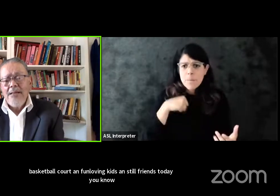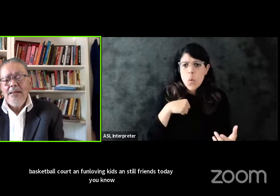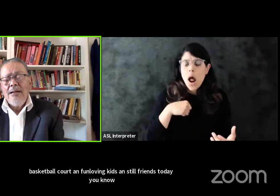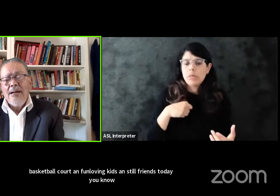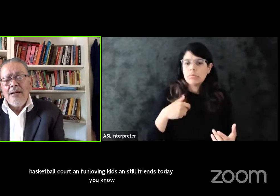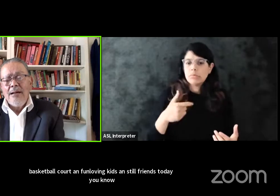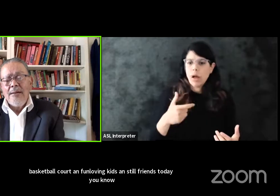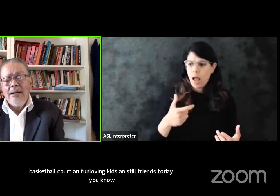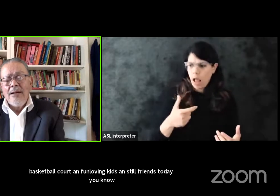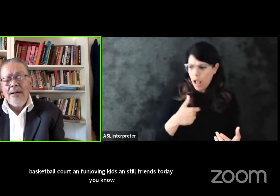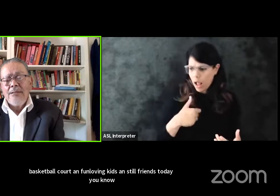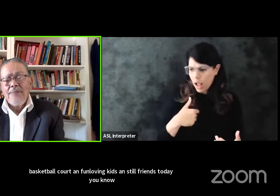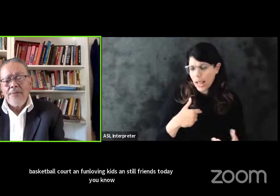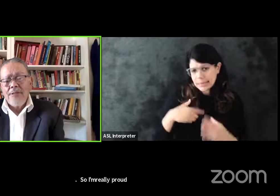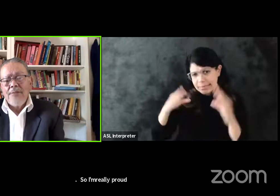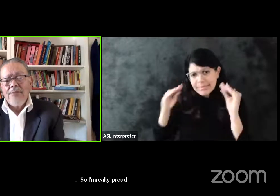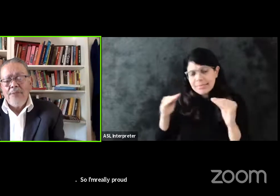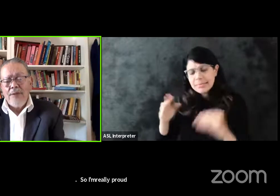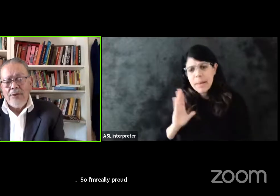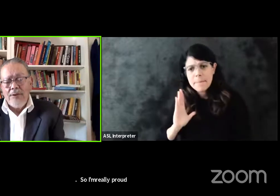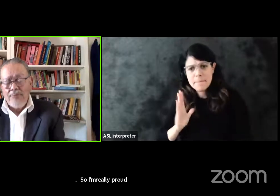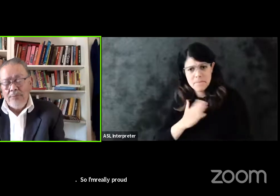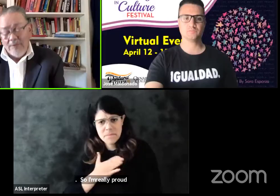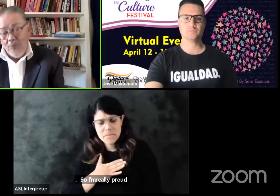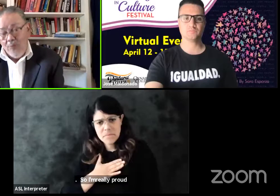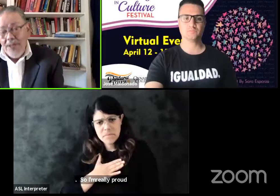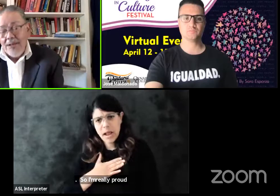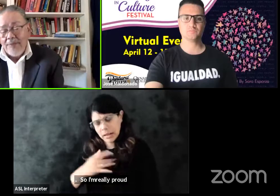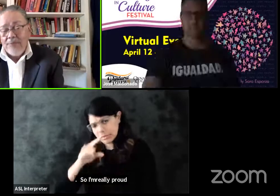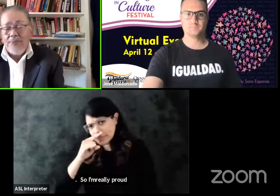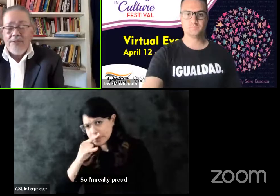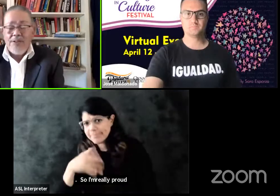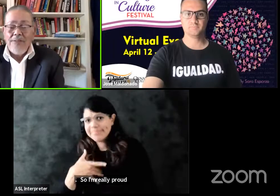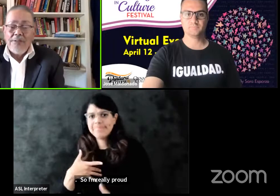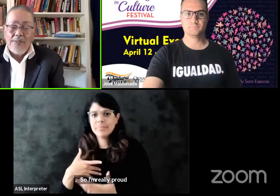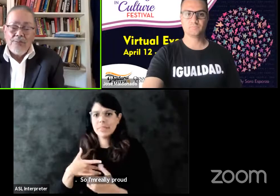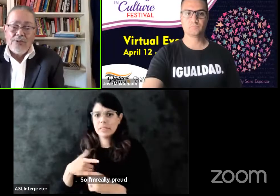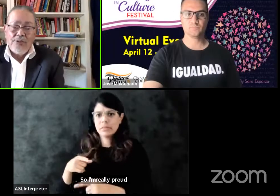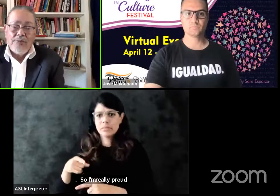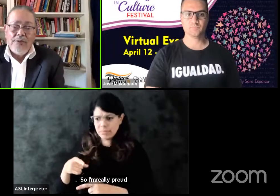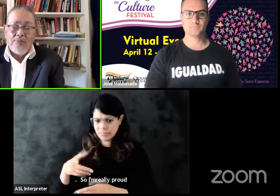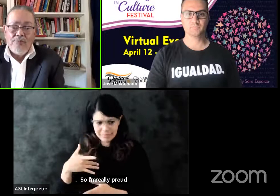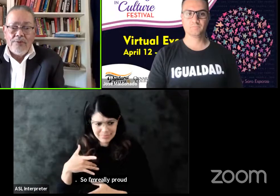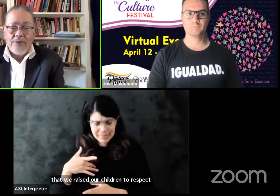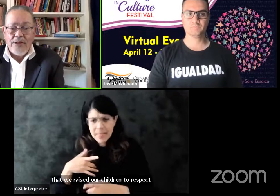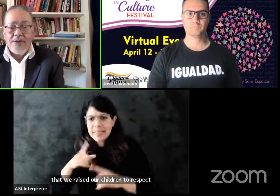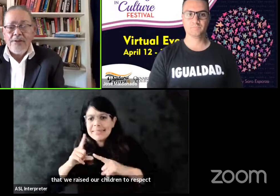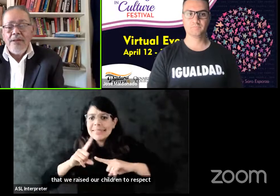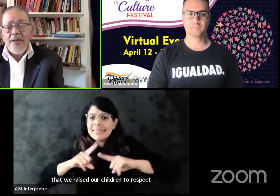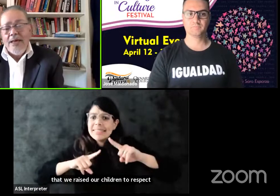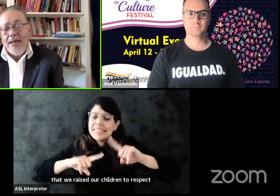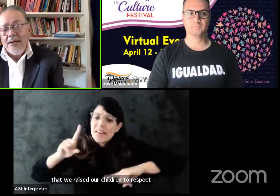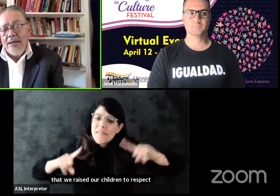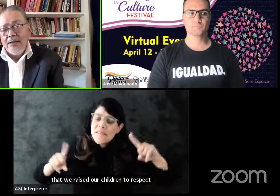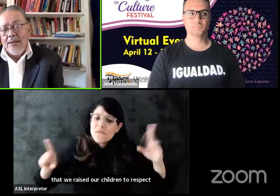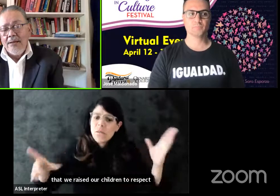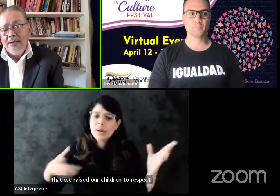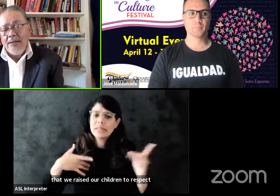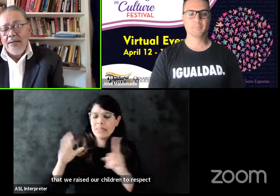respect differences of opinion, of course, but the differences more so of color